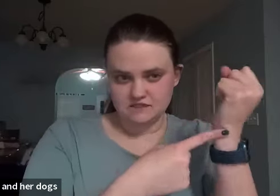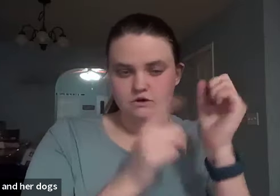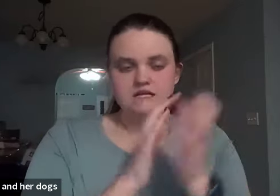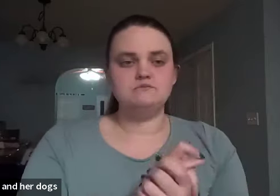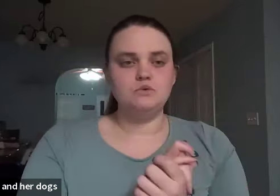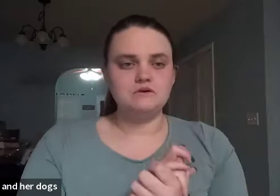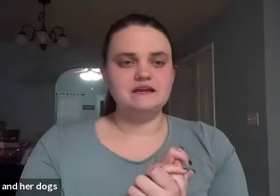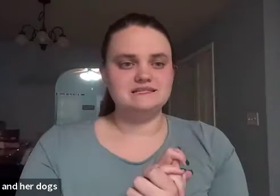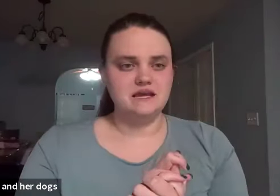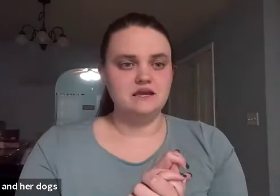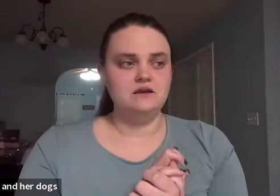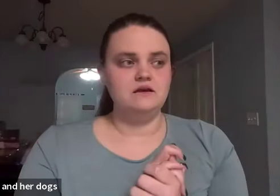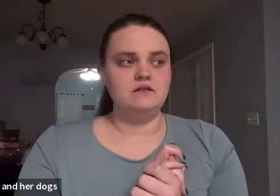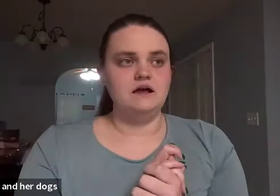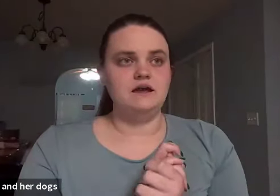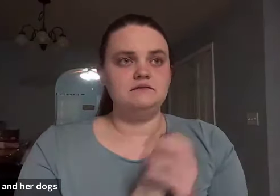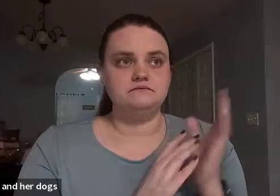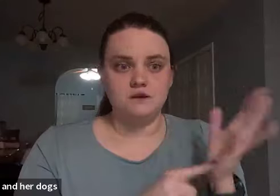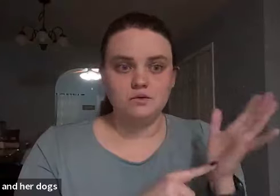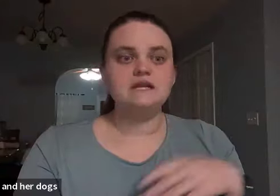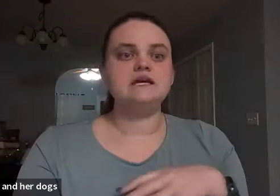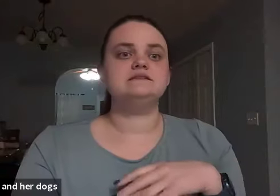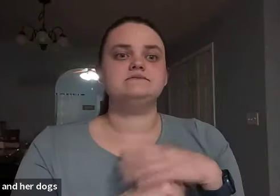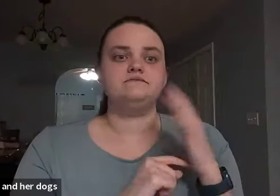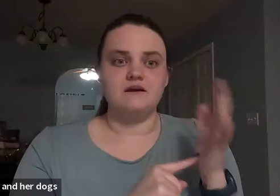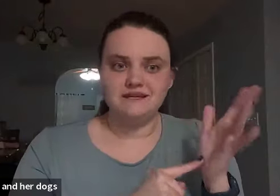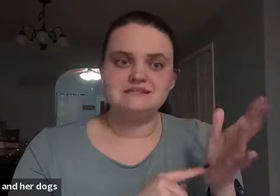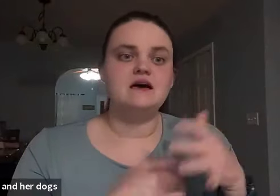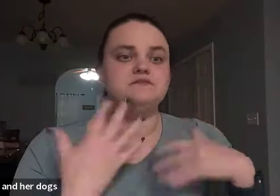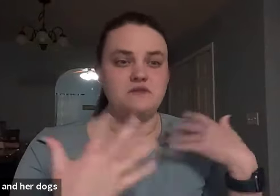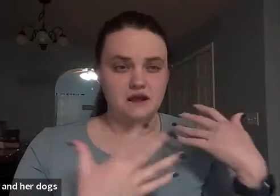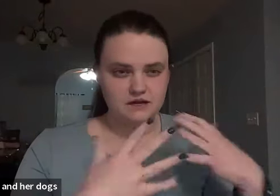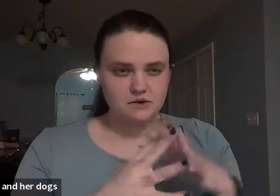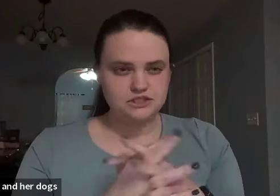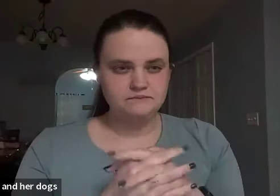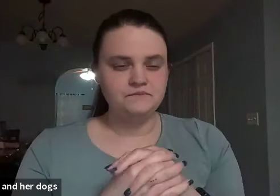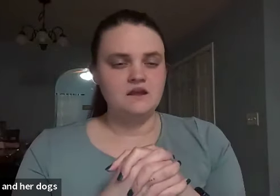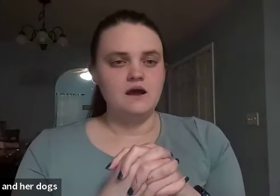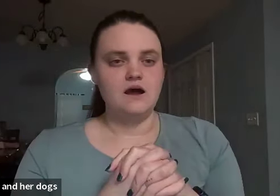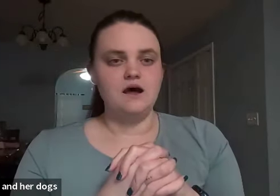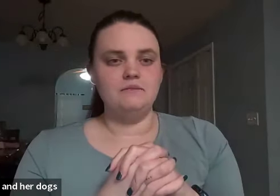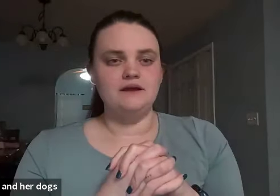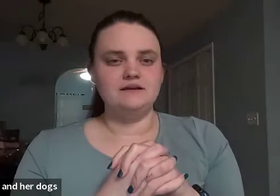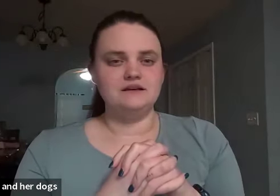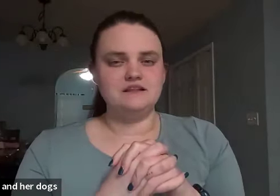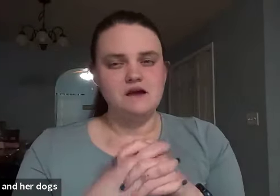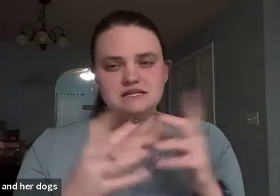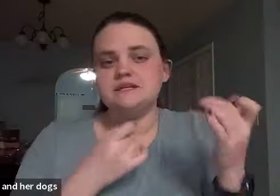this one is more like saying like 5 more minutes, 5 minutes left, that kind of motion. Because a lot of times, at